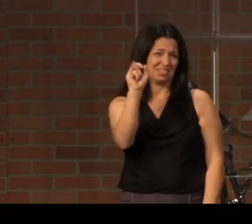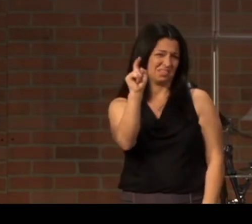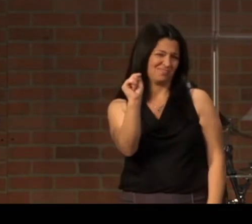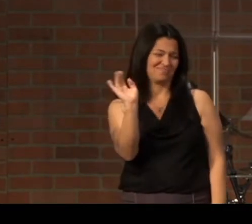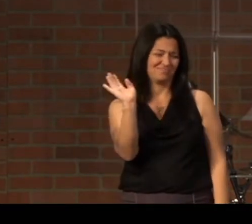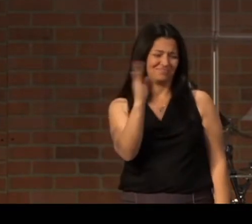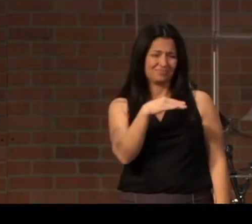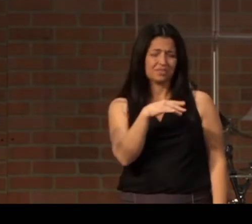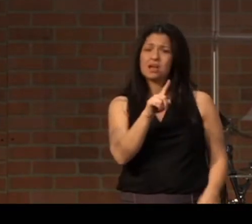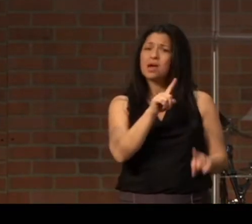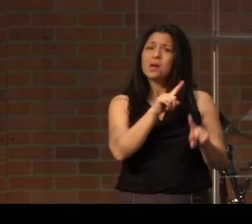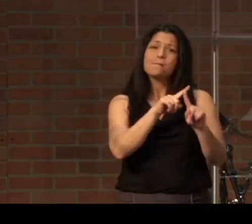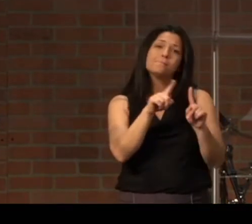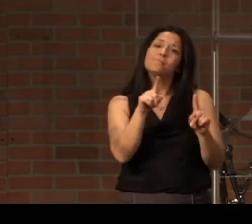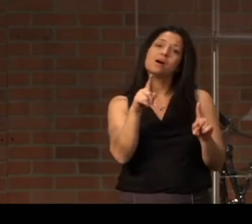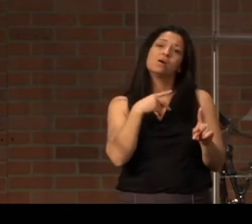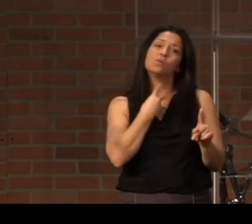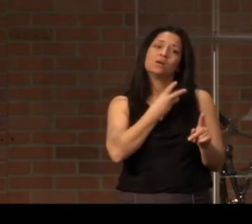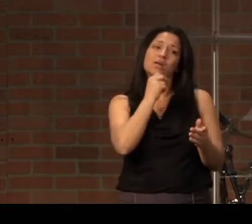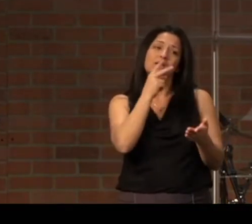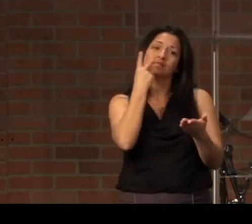But that's not how we read it.